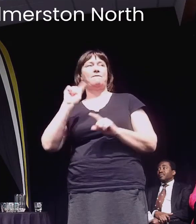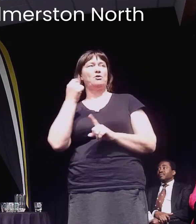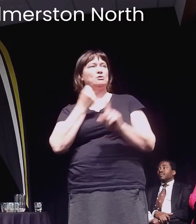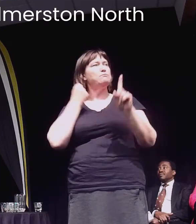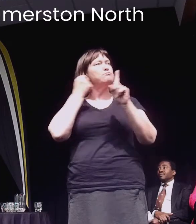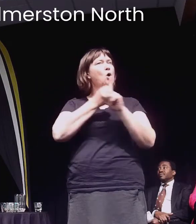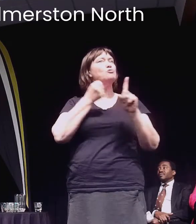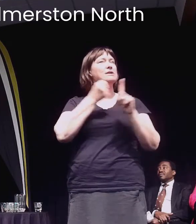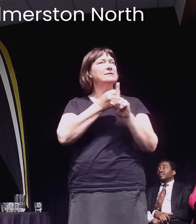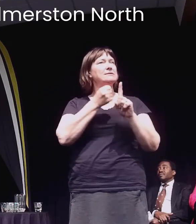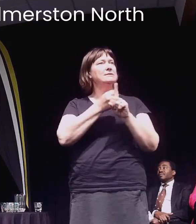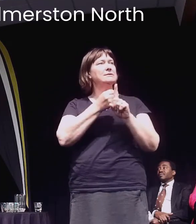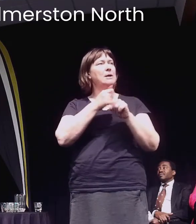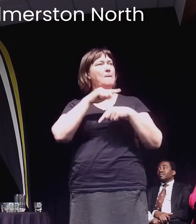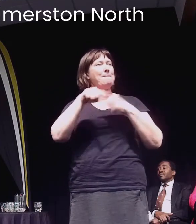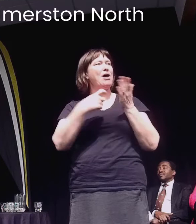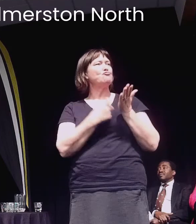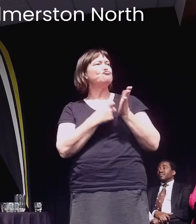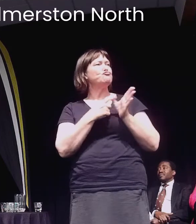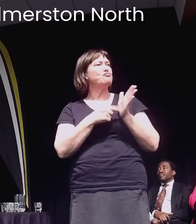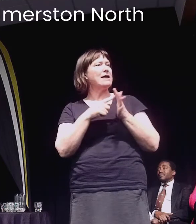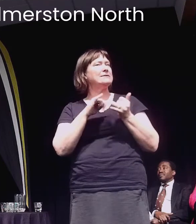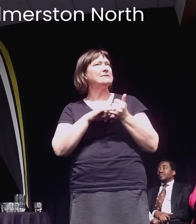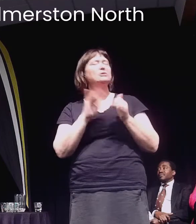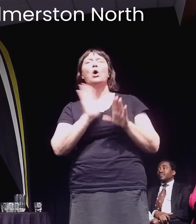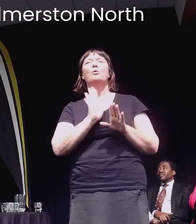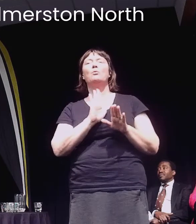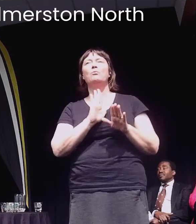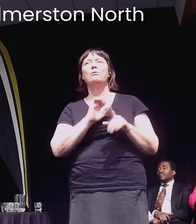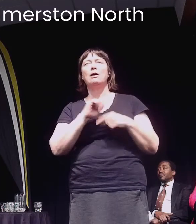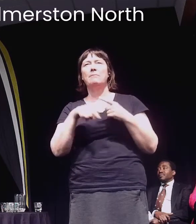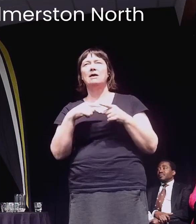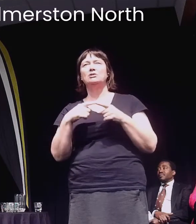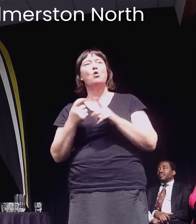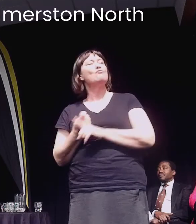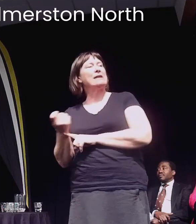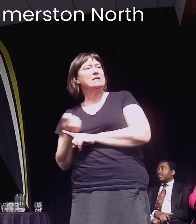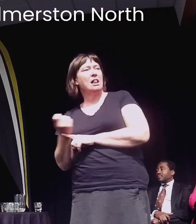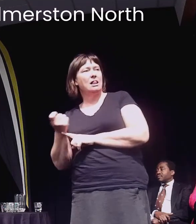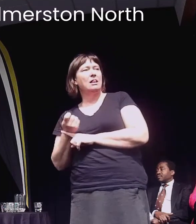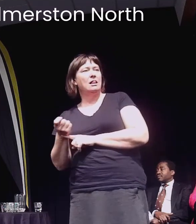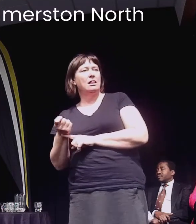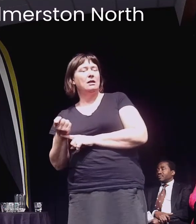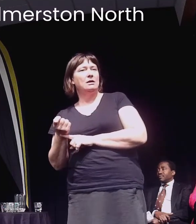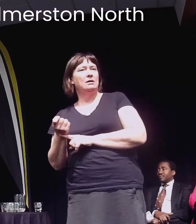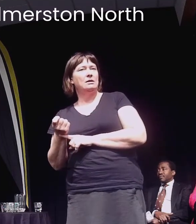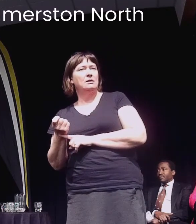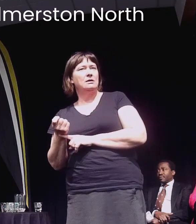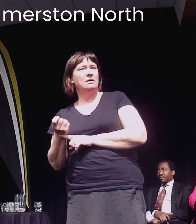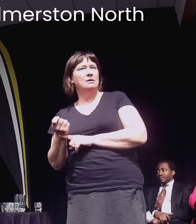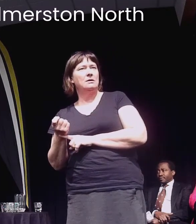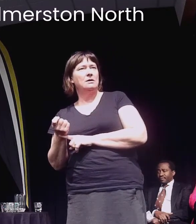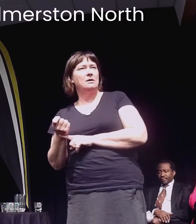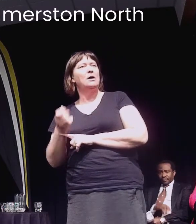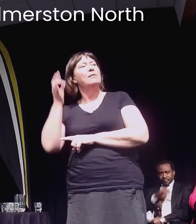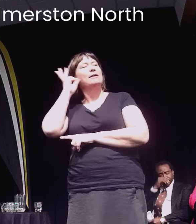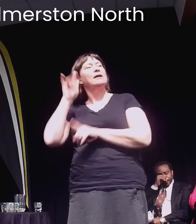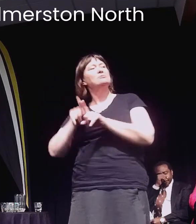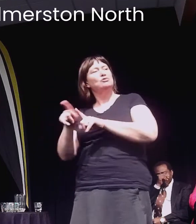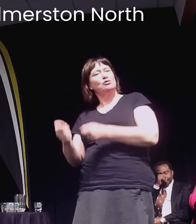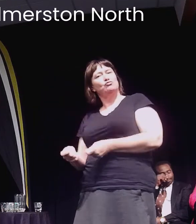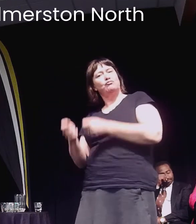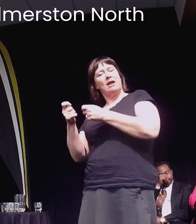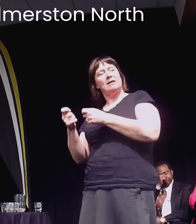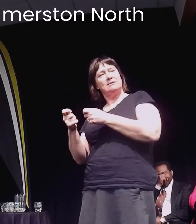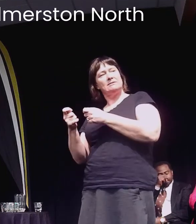protest on the rates of, on the rentals that the council was trying to lift it to